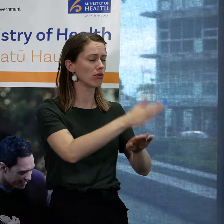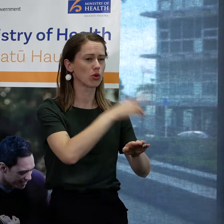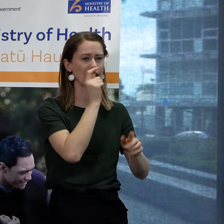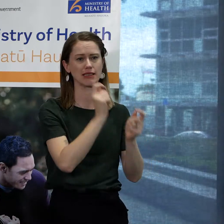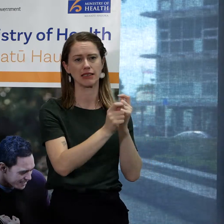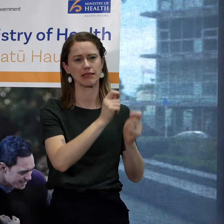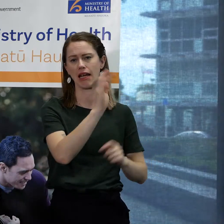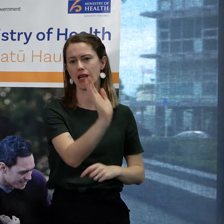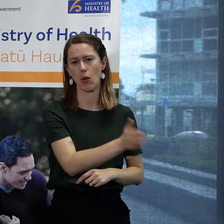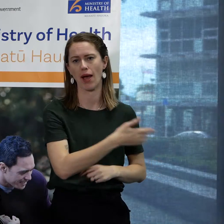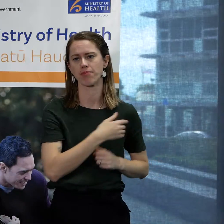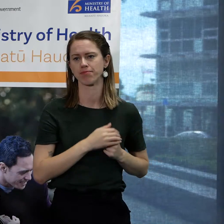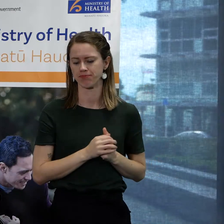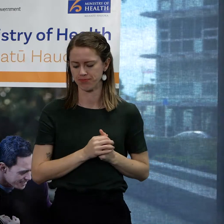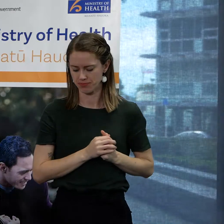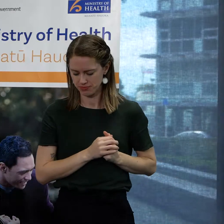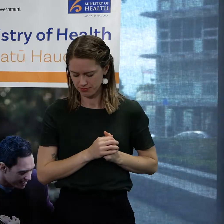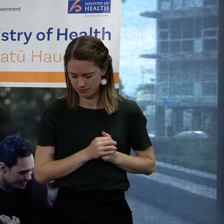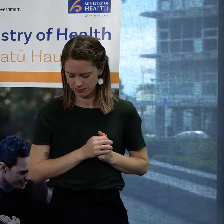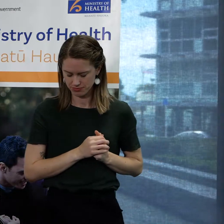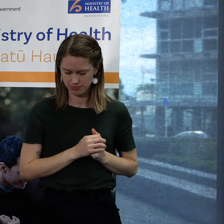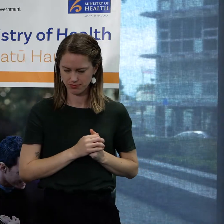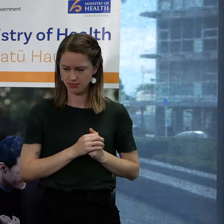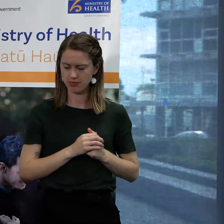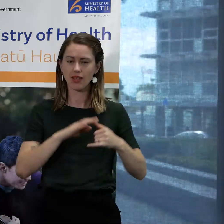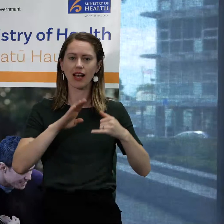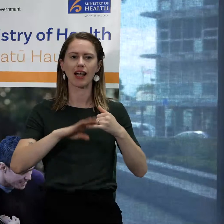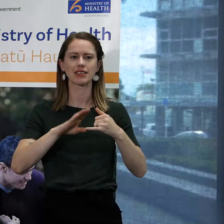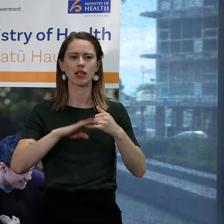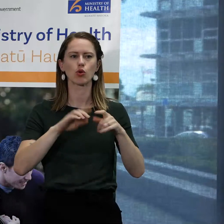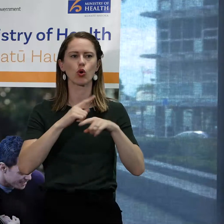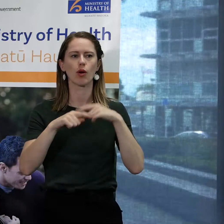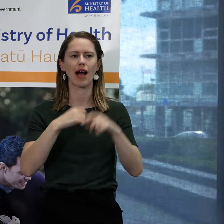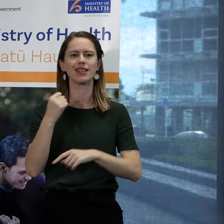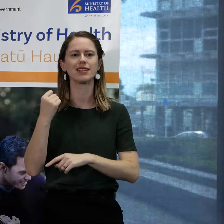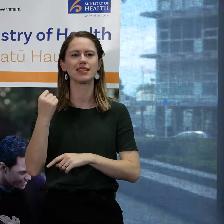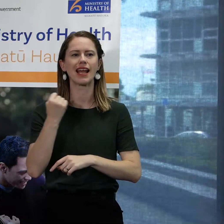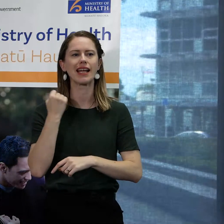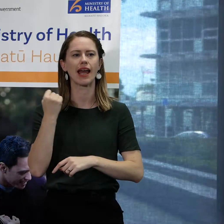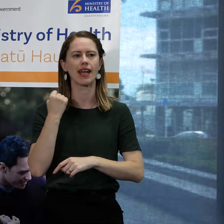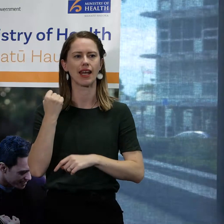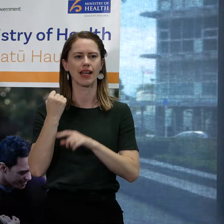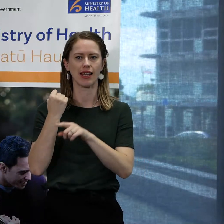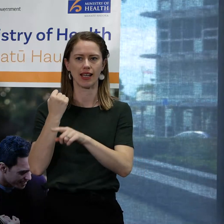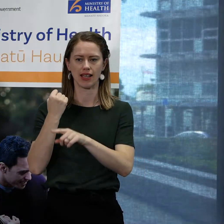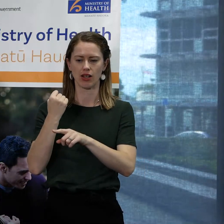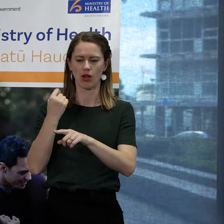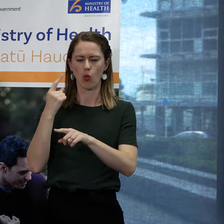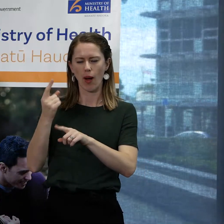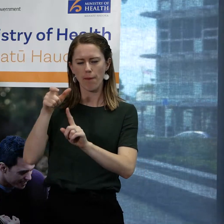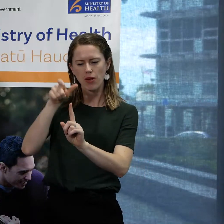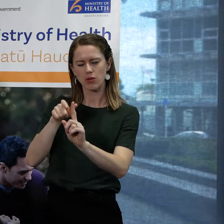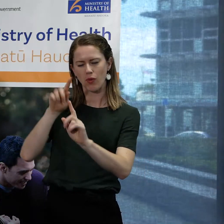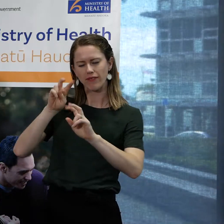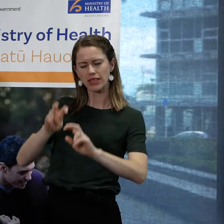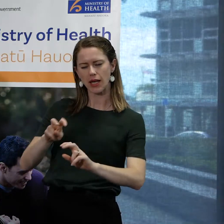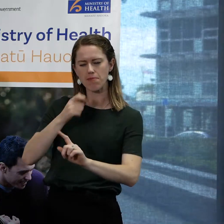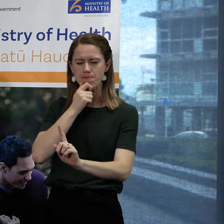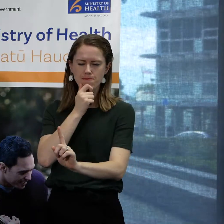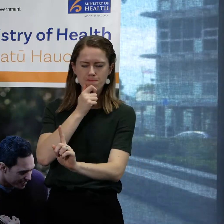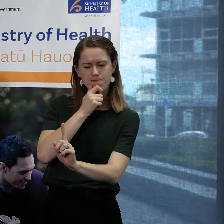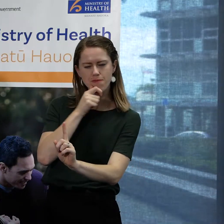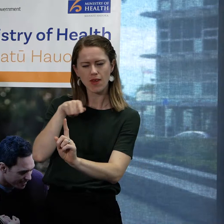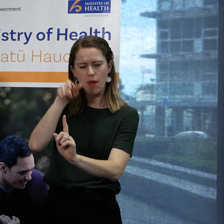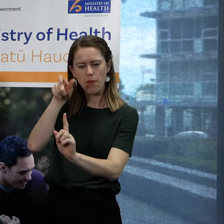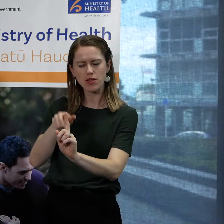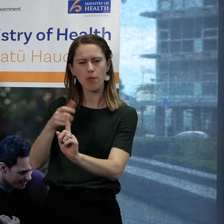weekend. And finally, a quick note on Dunedin about a case that we have had under investigation who is